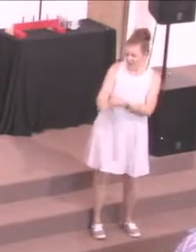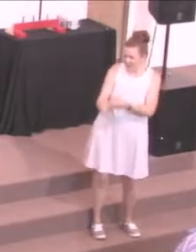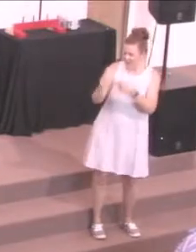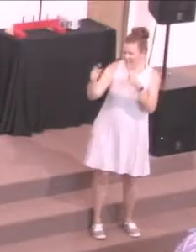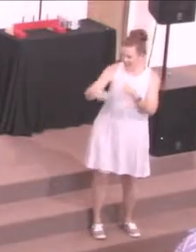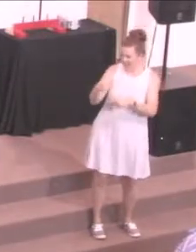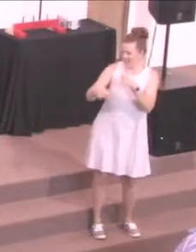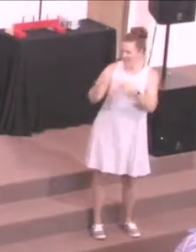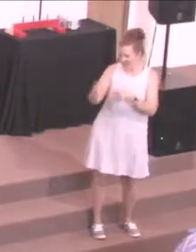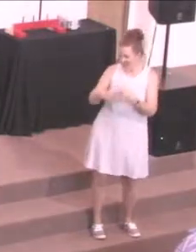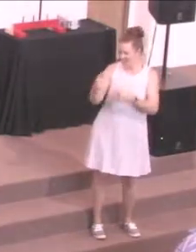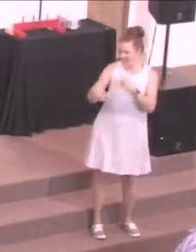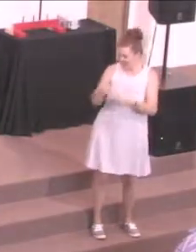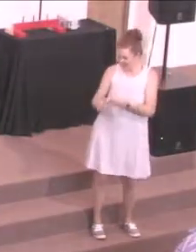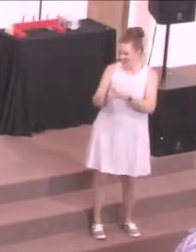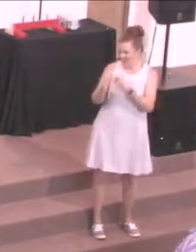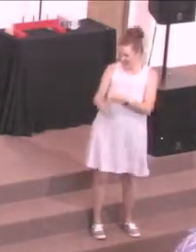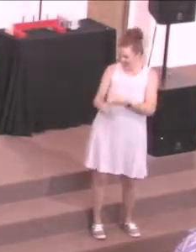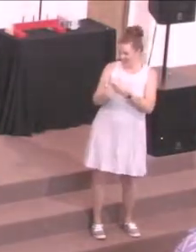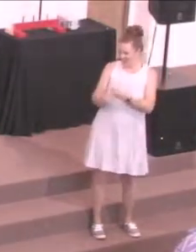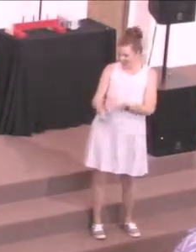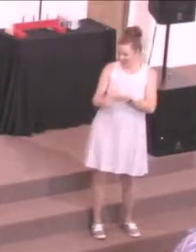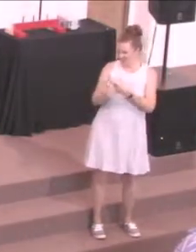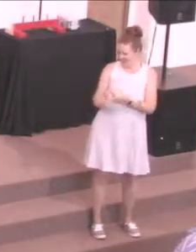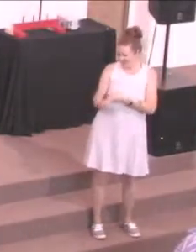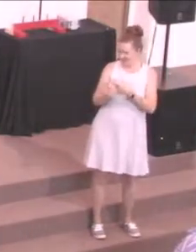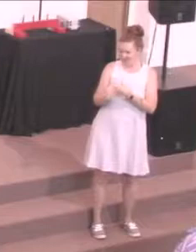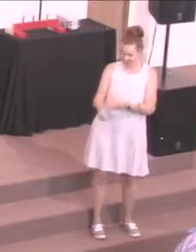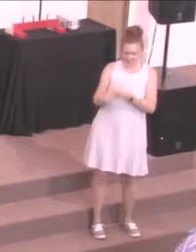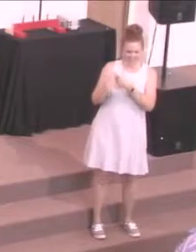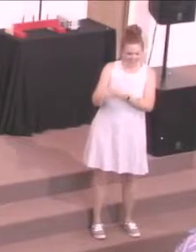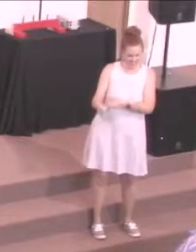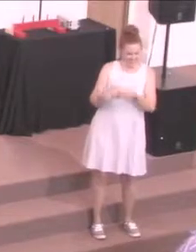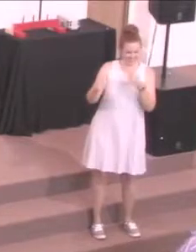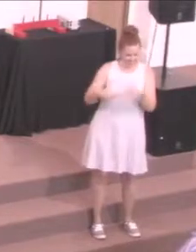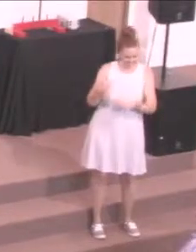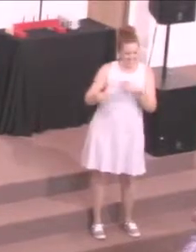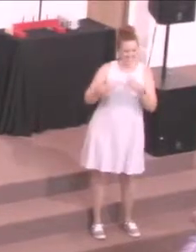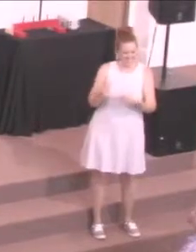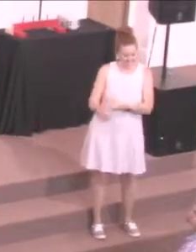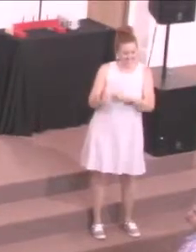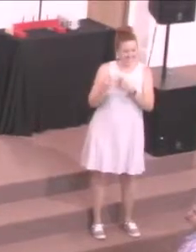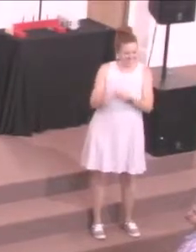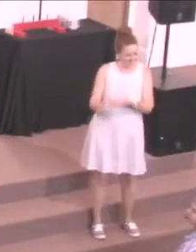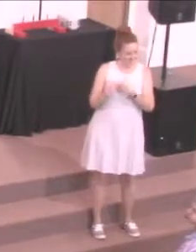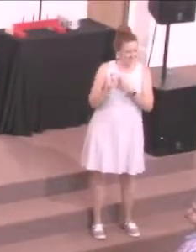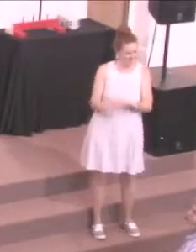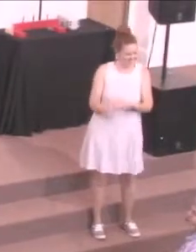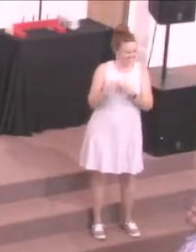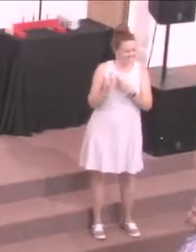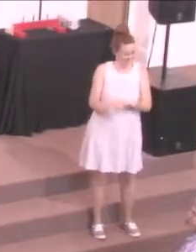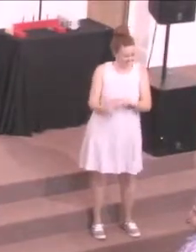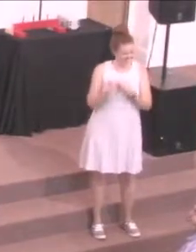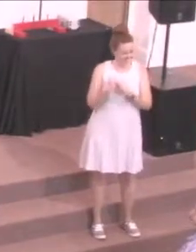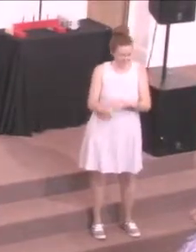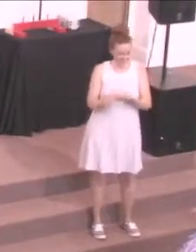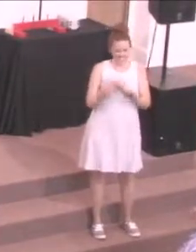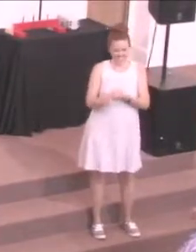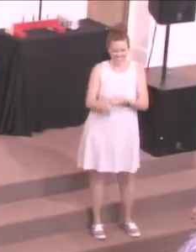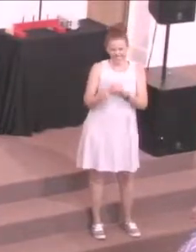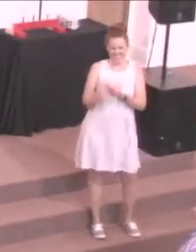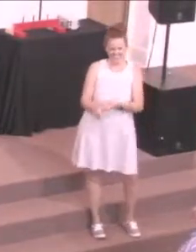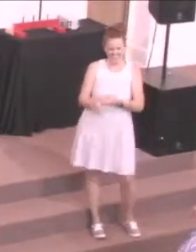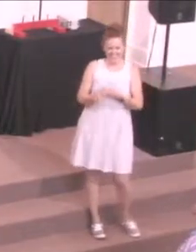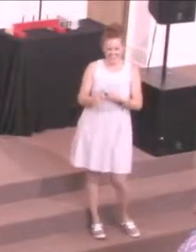Run! Run! Run! Run! Go! Run! Run! Run! Run! Run! Run! Run! Run! Run! Run!